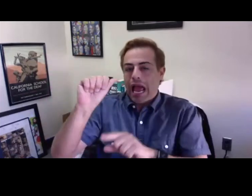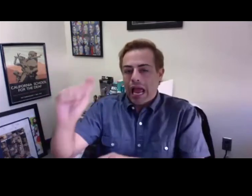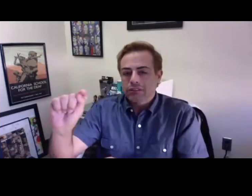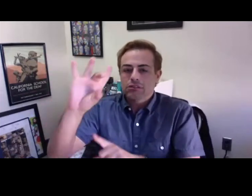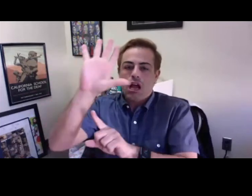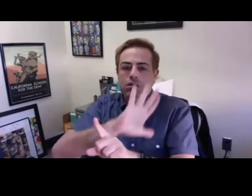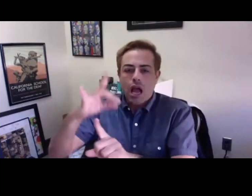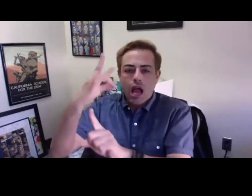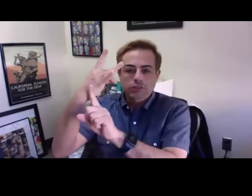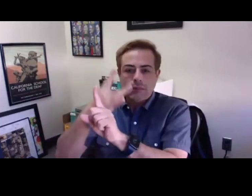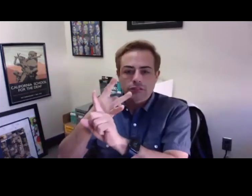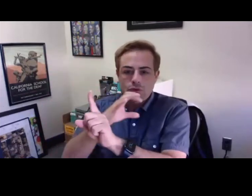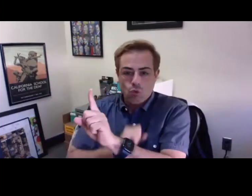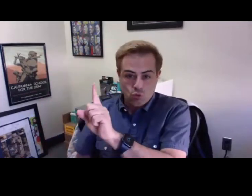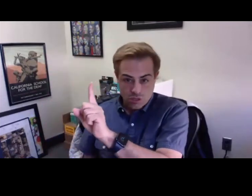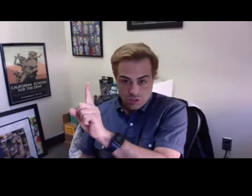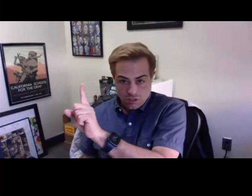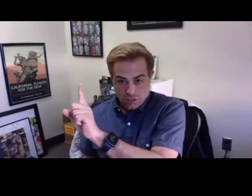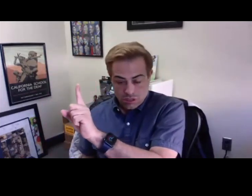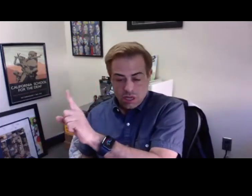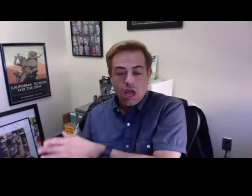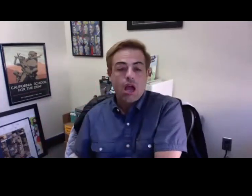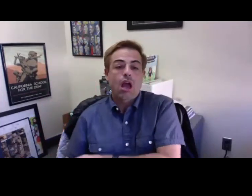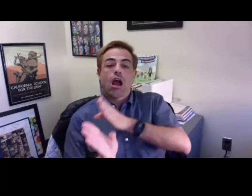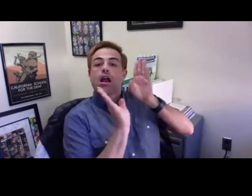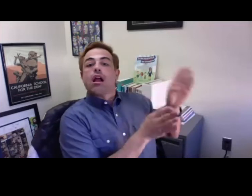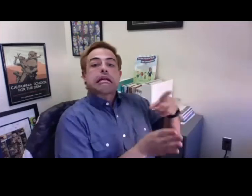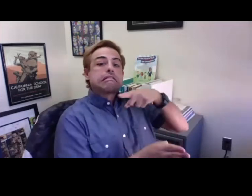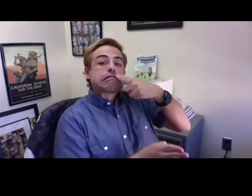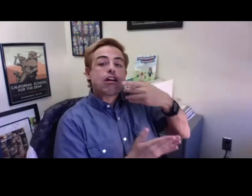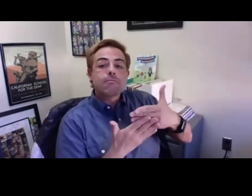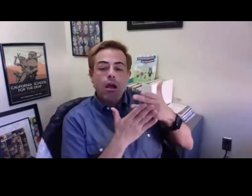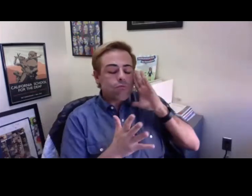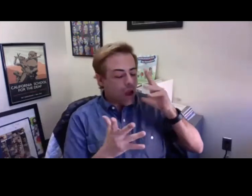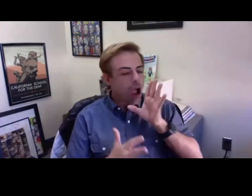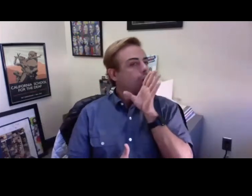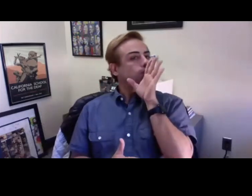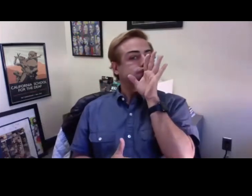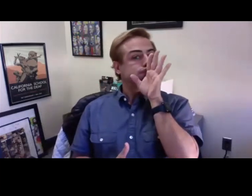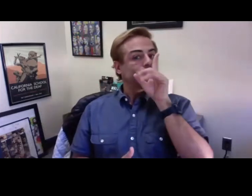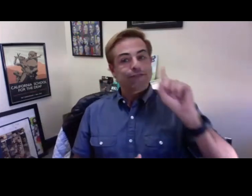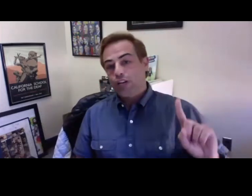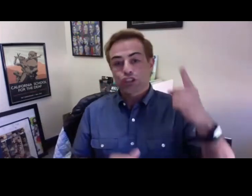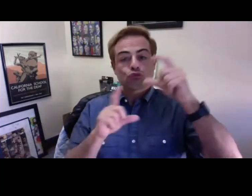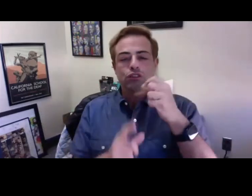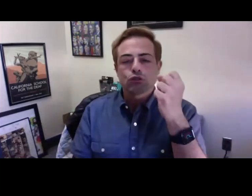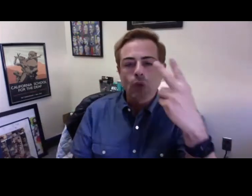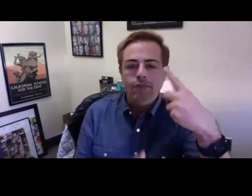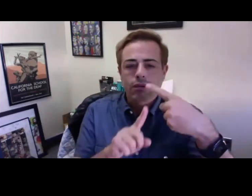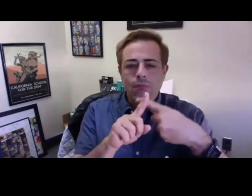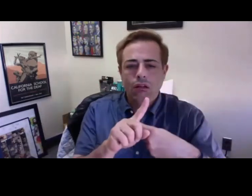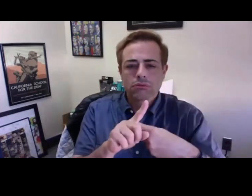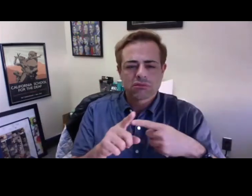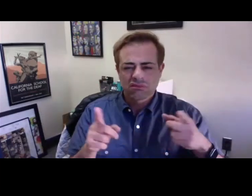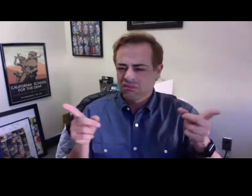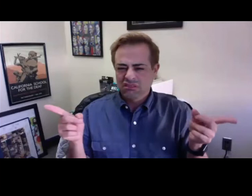sign, oh, I'm sorry, a deaf baby will sign their first word at 8 months old. A hearing